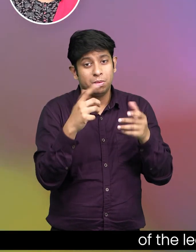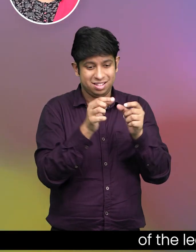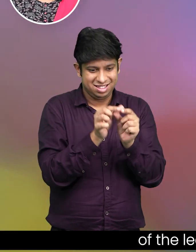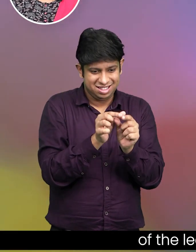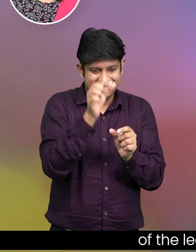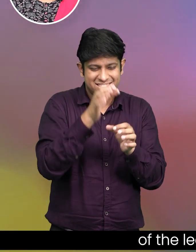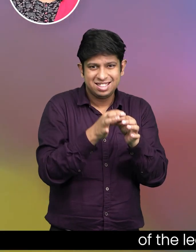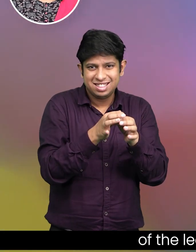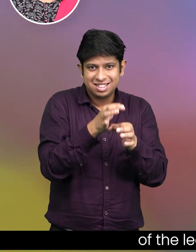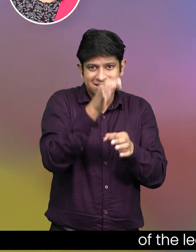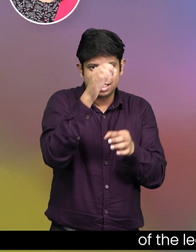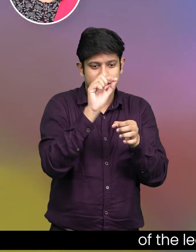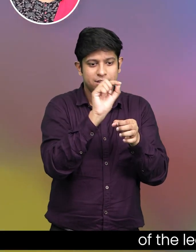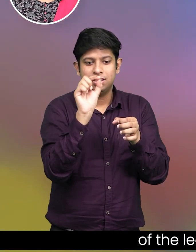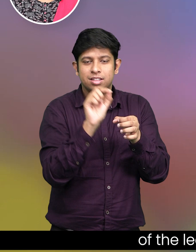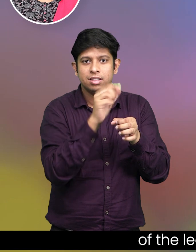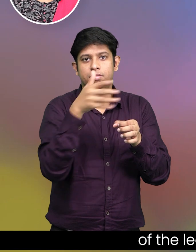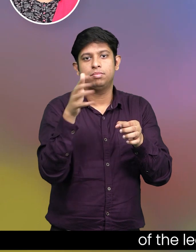stem.